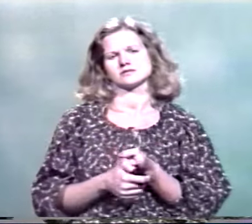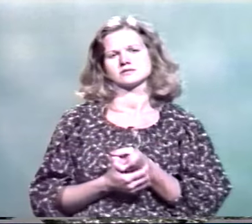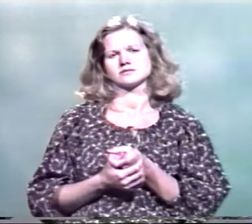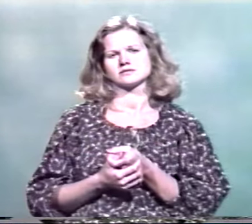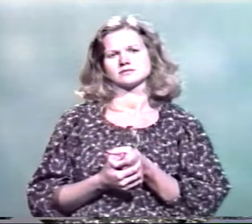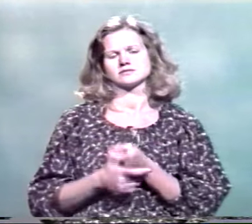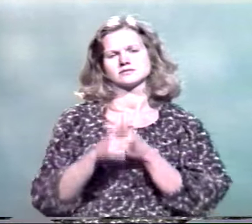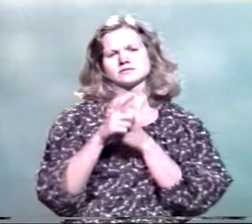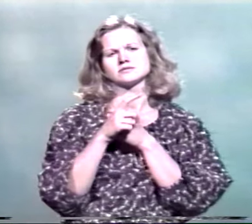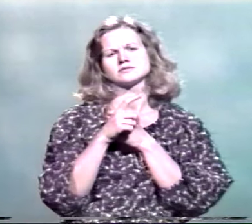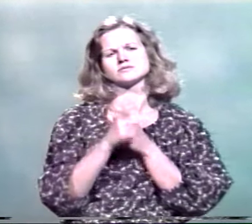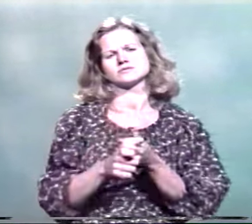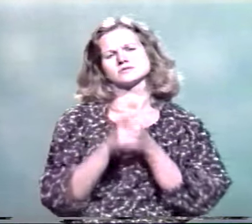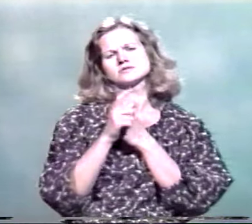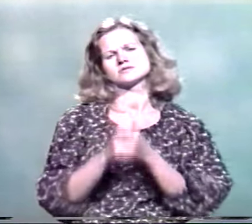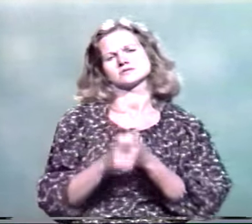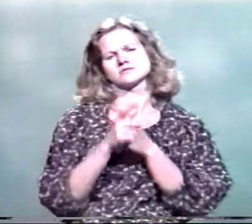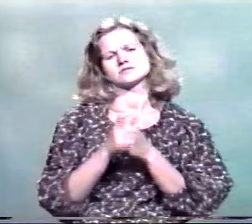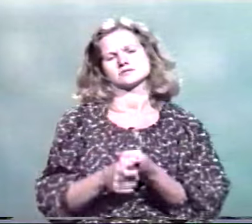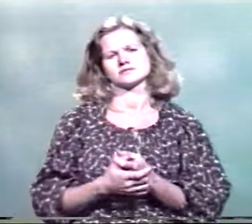to run and run,